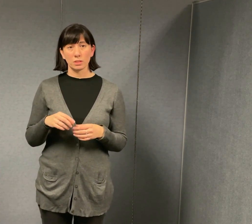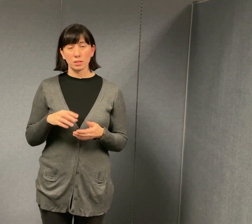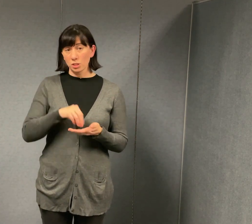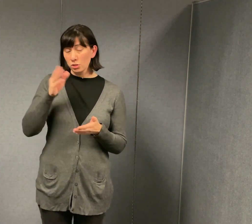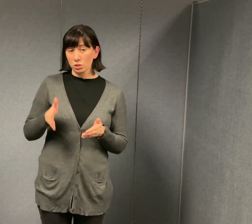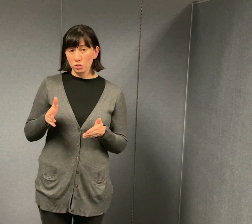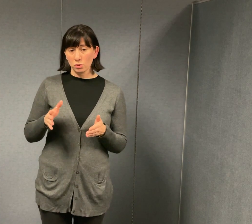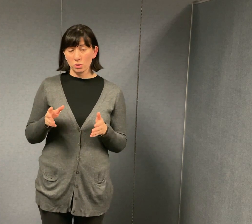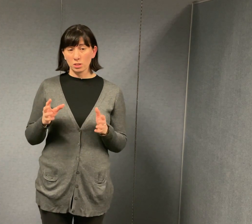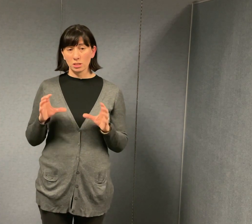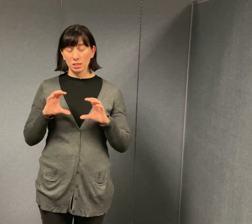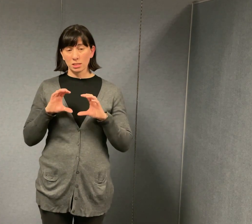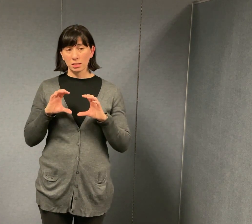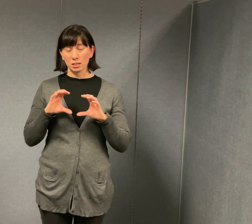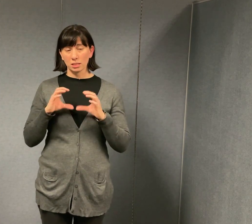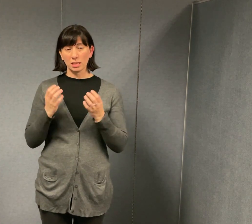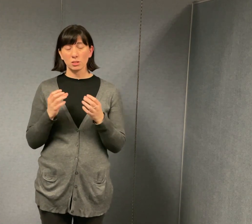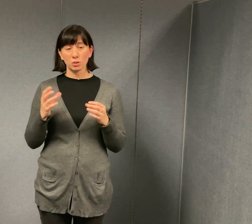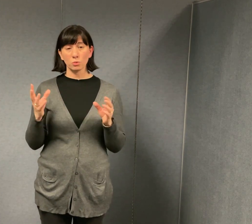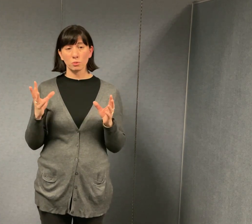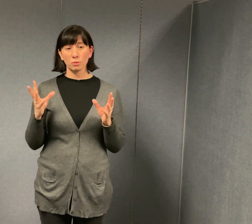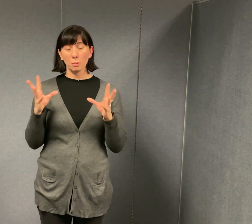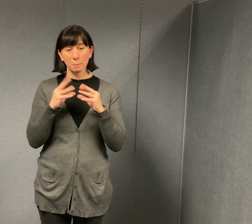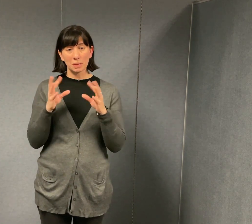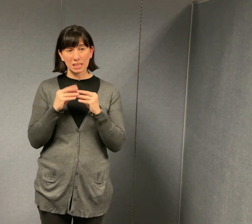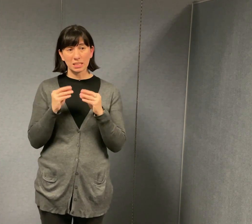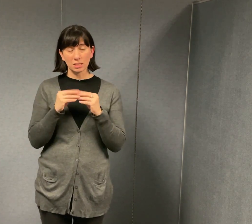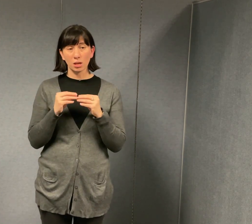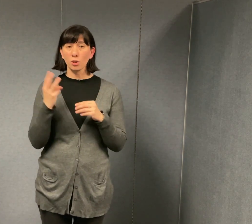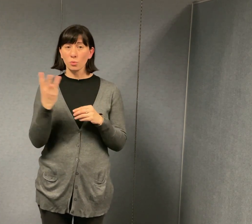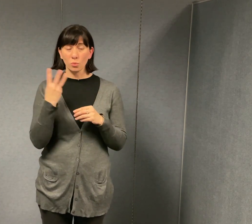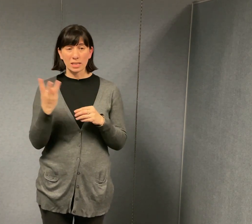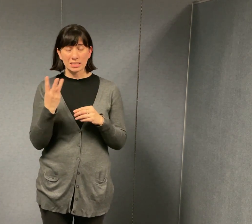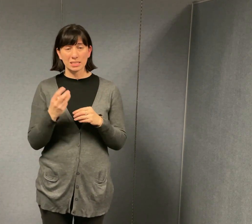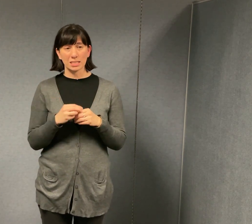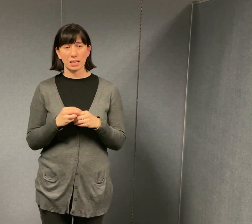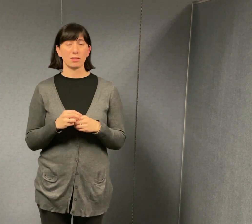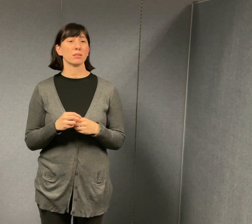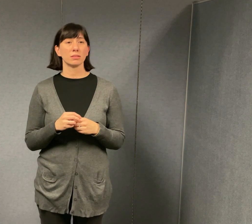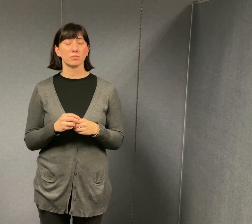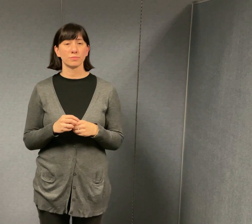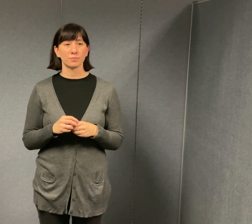room has changed. So check the bulletin board for new information. I